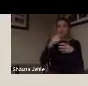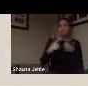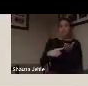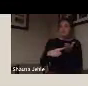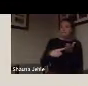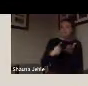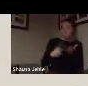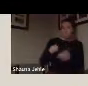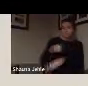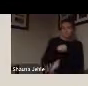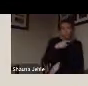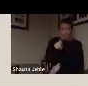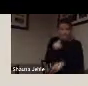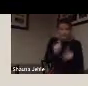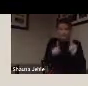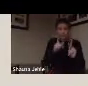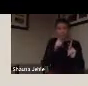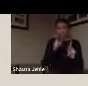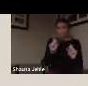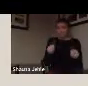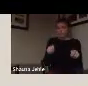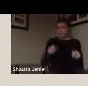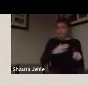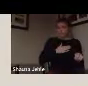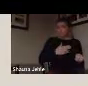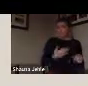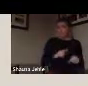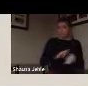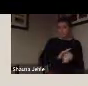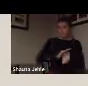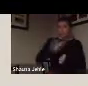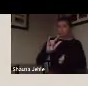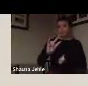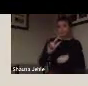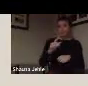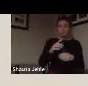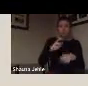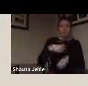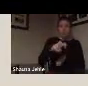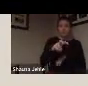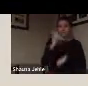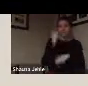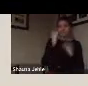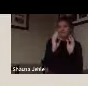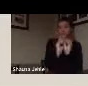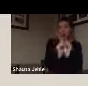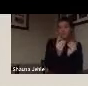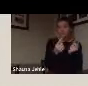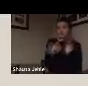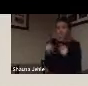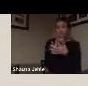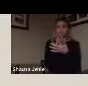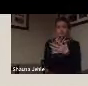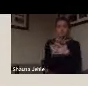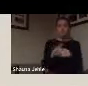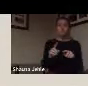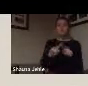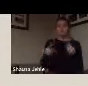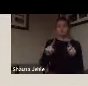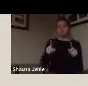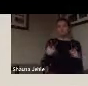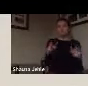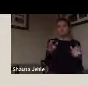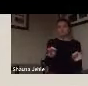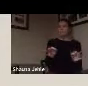need people who can travel to another location if there's a conference going on, that type of thing. But yeah, we can definitely